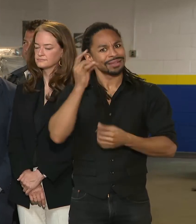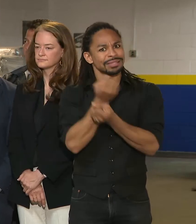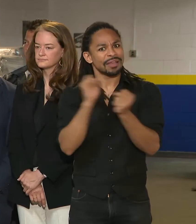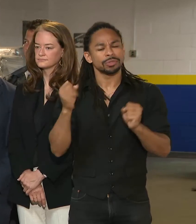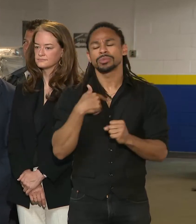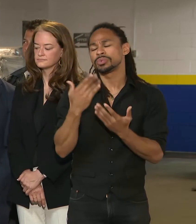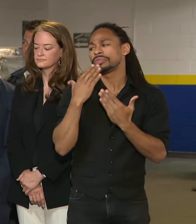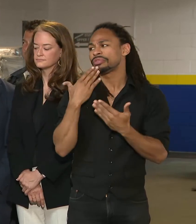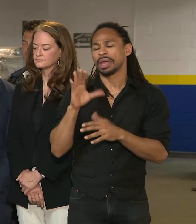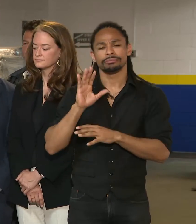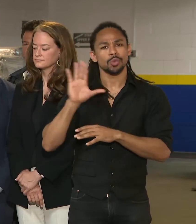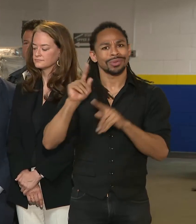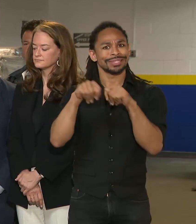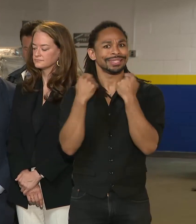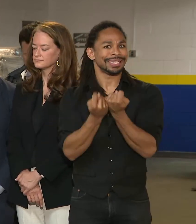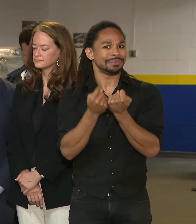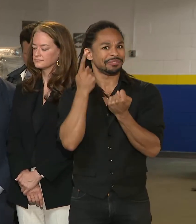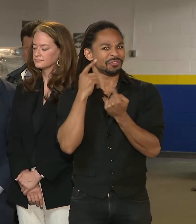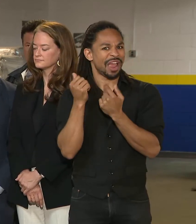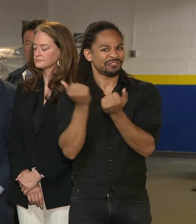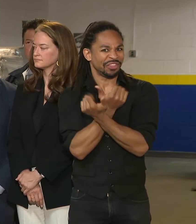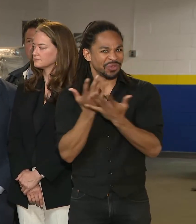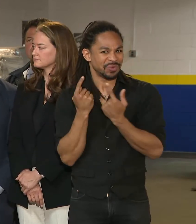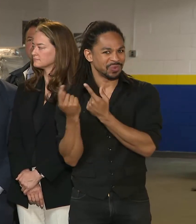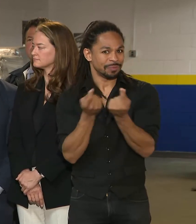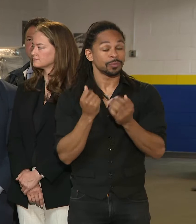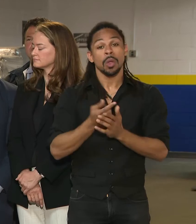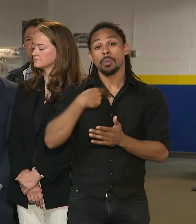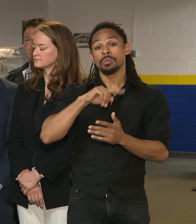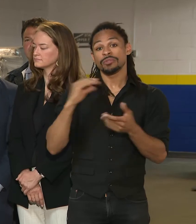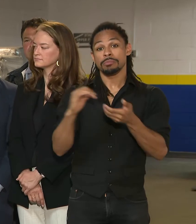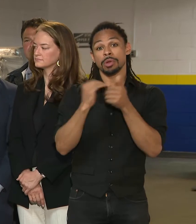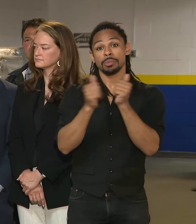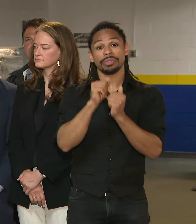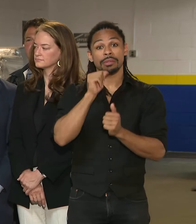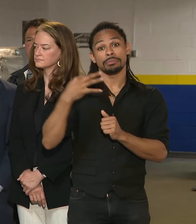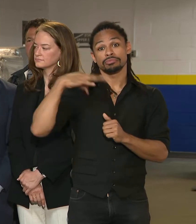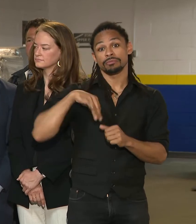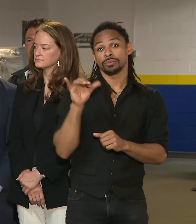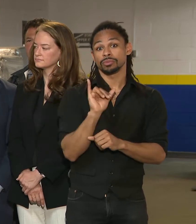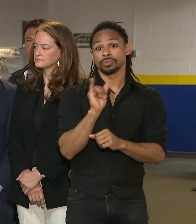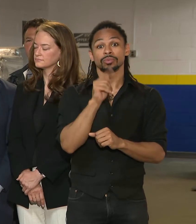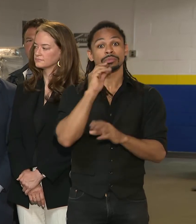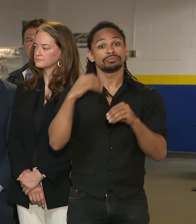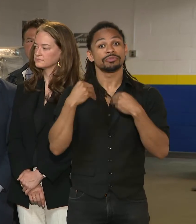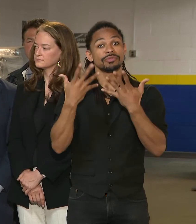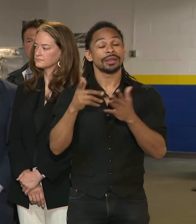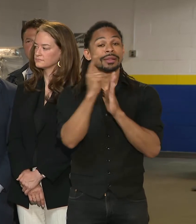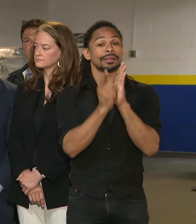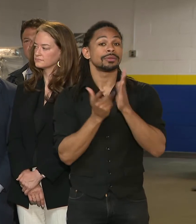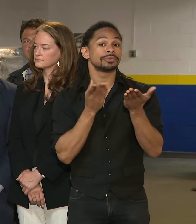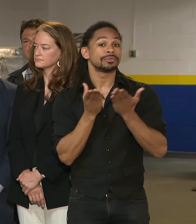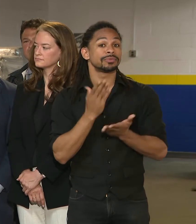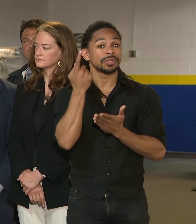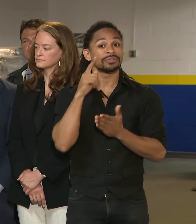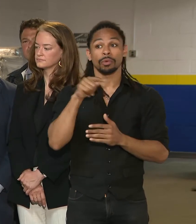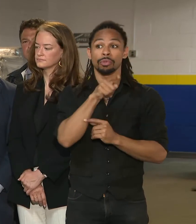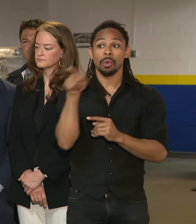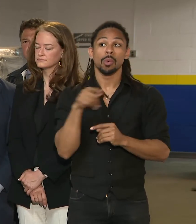doing. We've also partnered with nonprofits who are providing legal services to those in